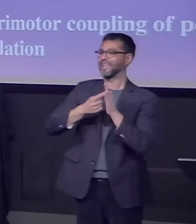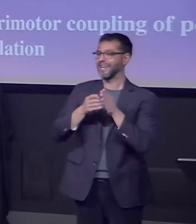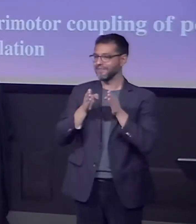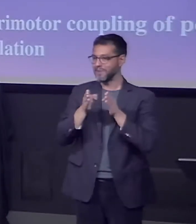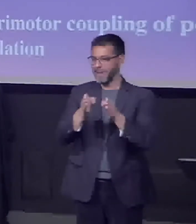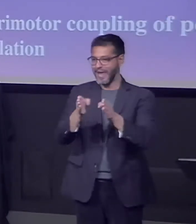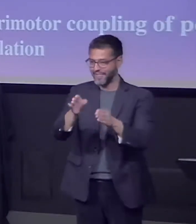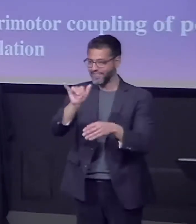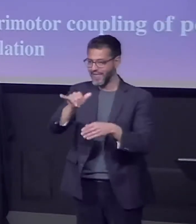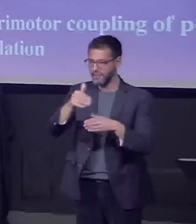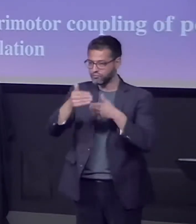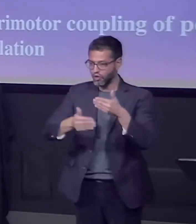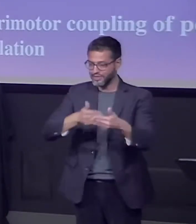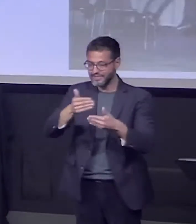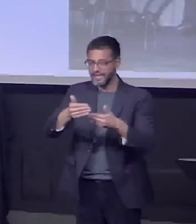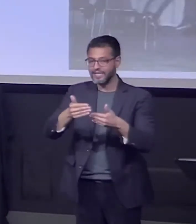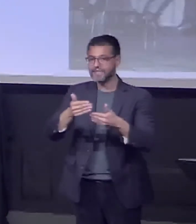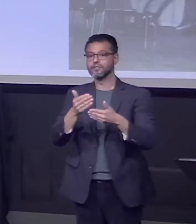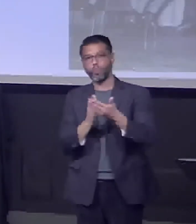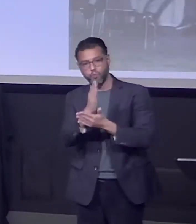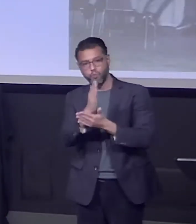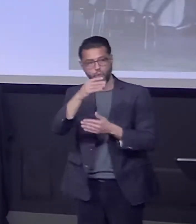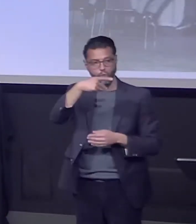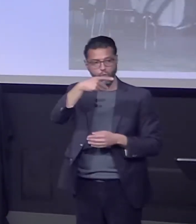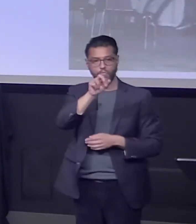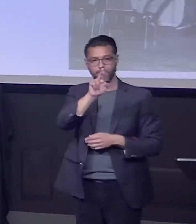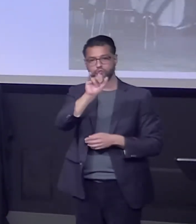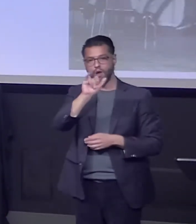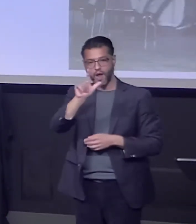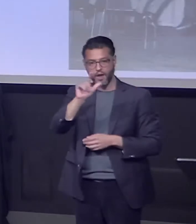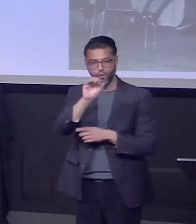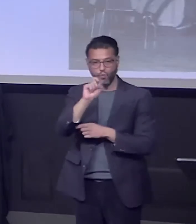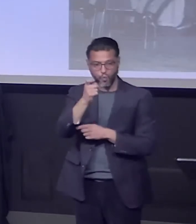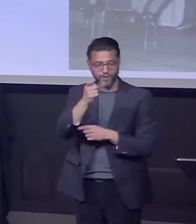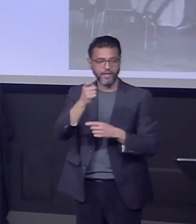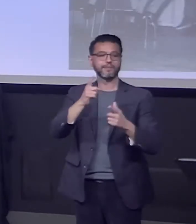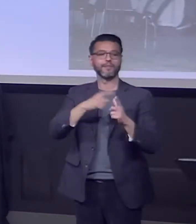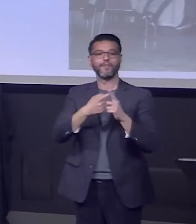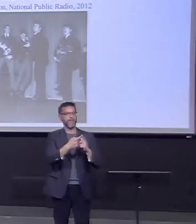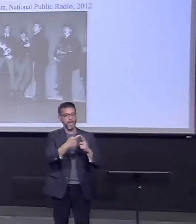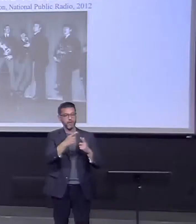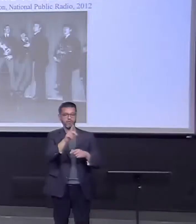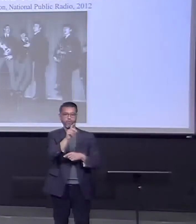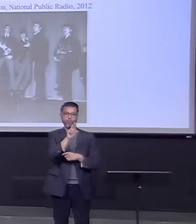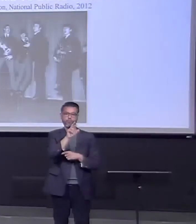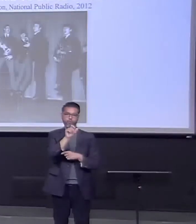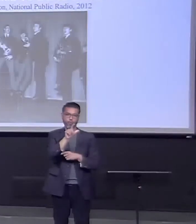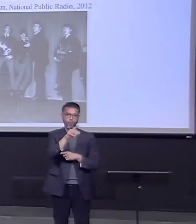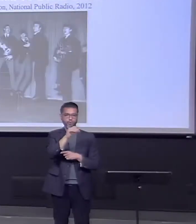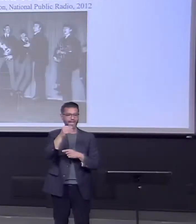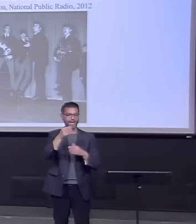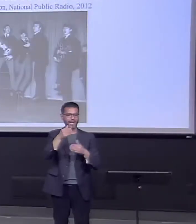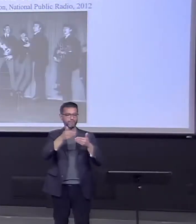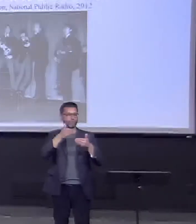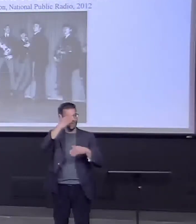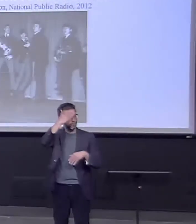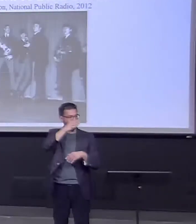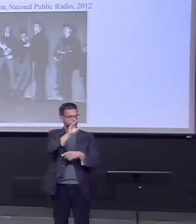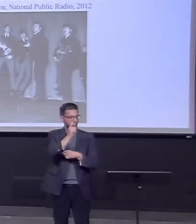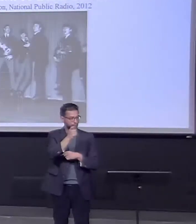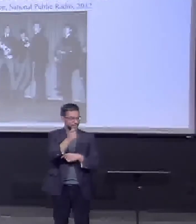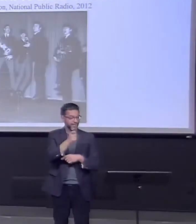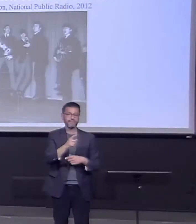process, which goes up through parietal cortex and into dorsolateral prefrontal cortex. And here's another sort